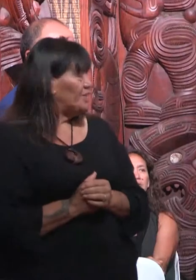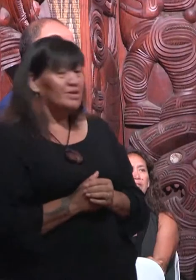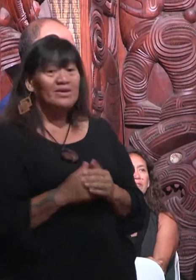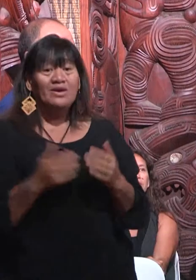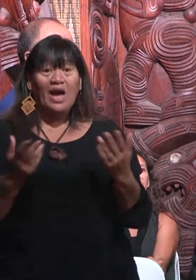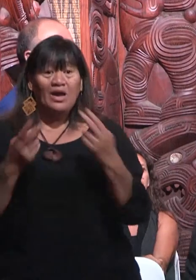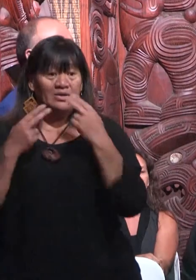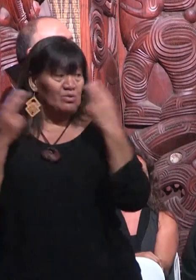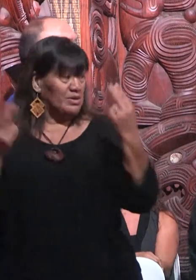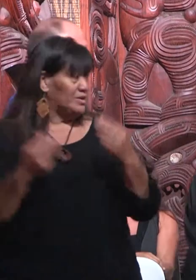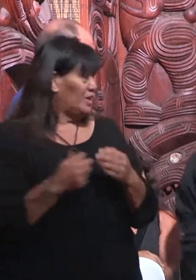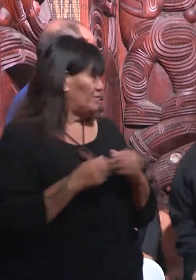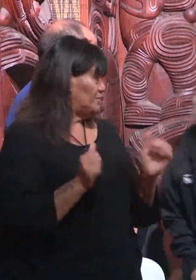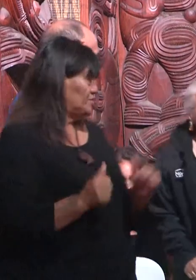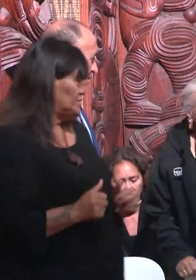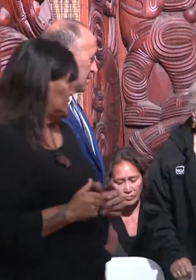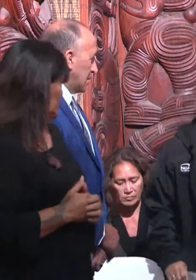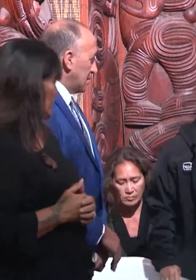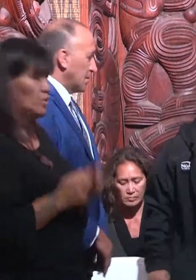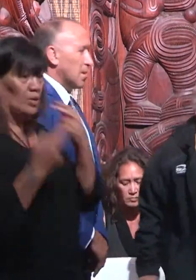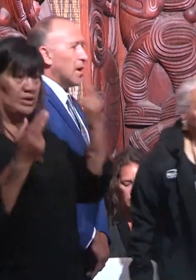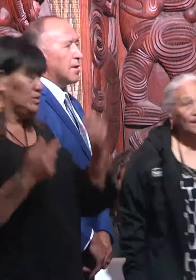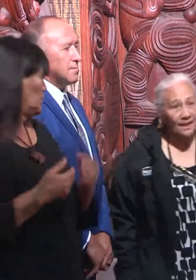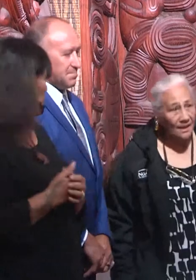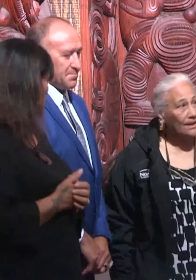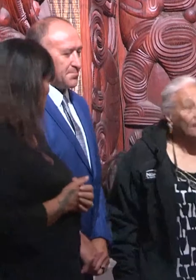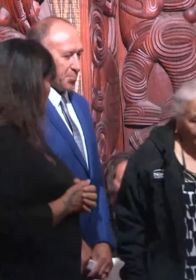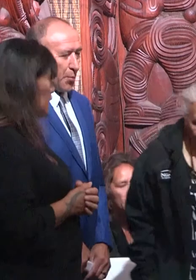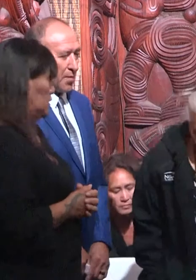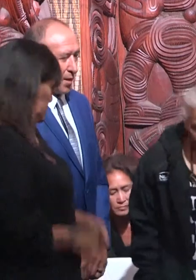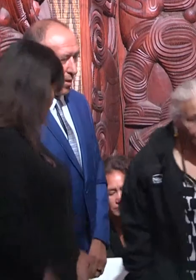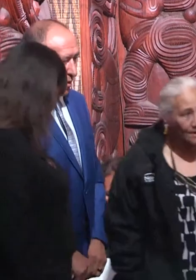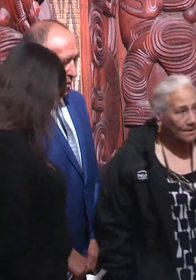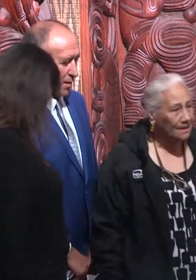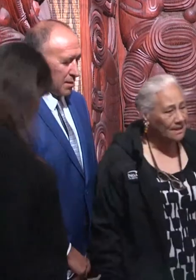Tā tātou himene, mutu, o he waiata, ngā kohi.